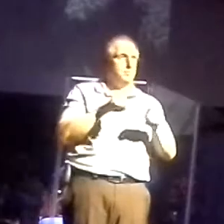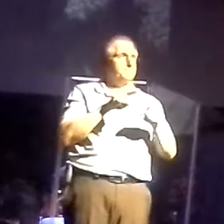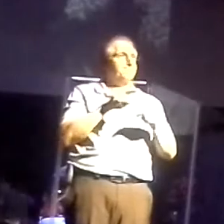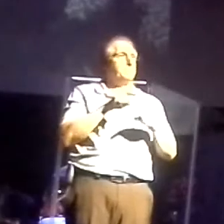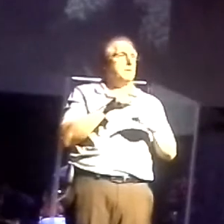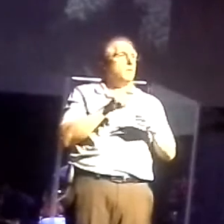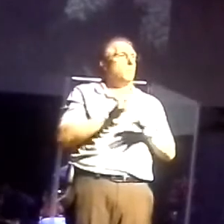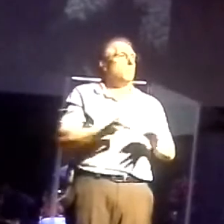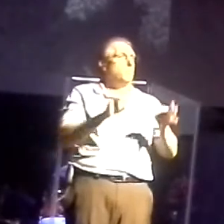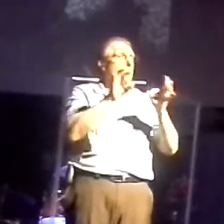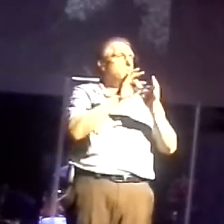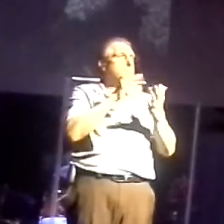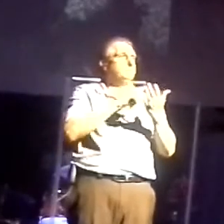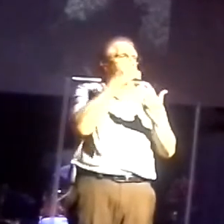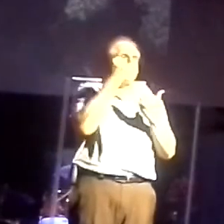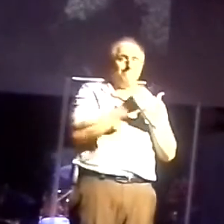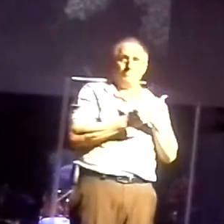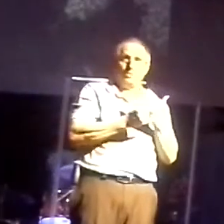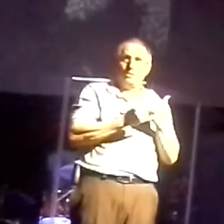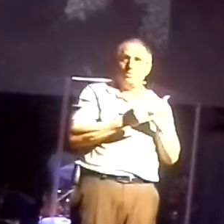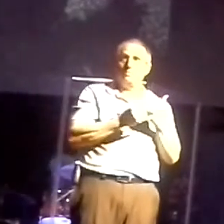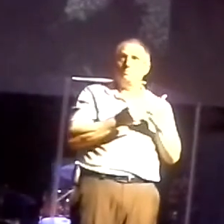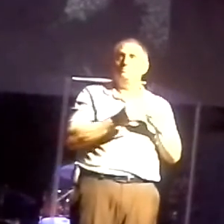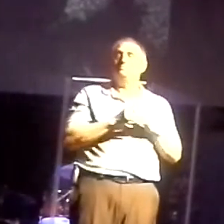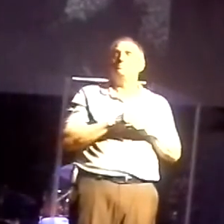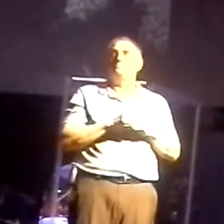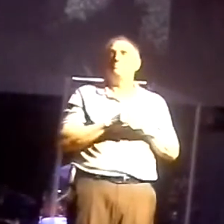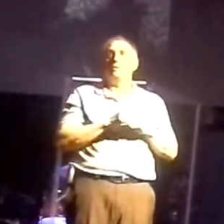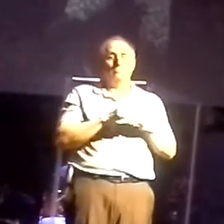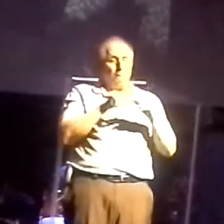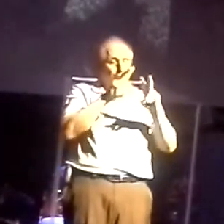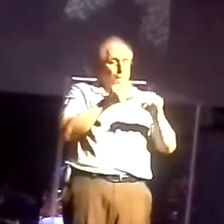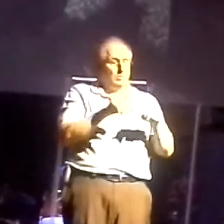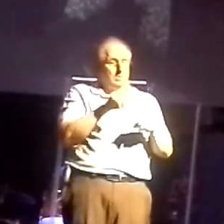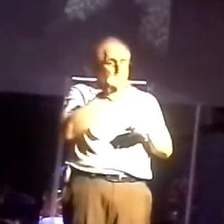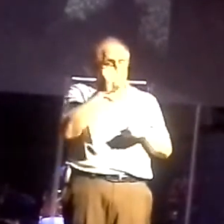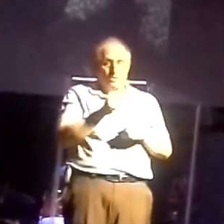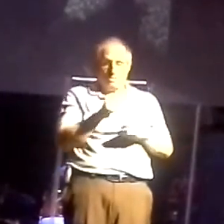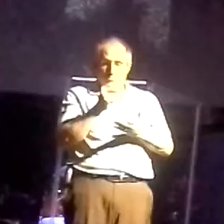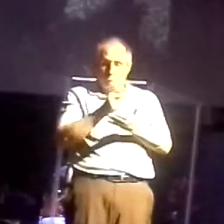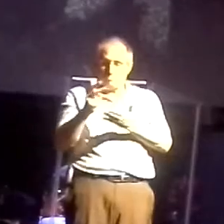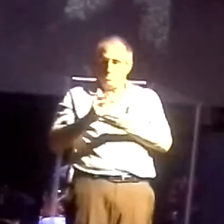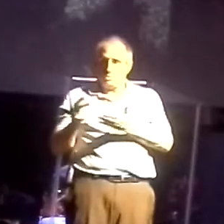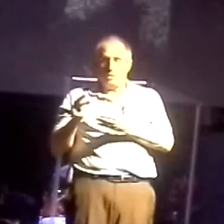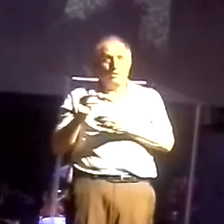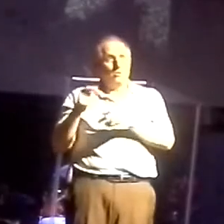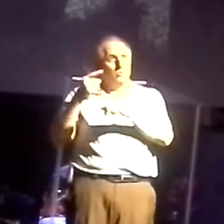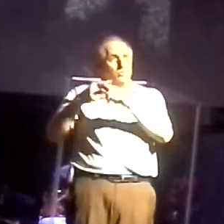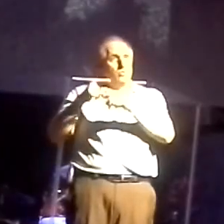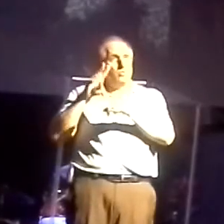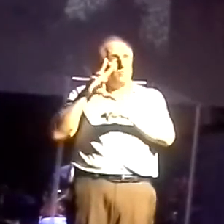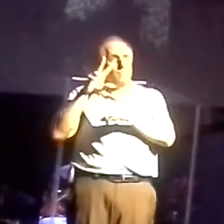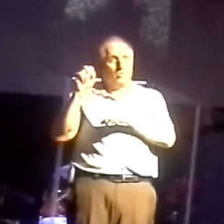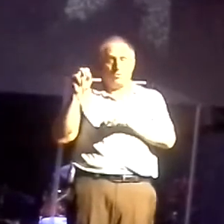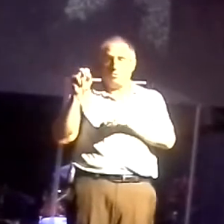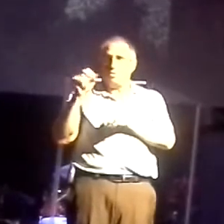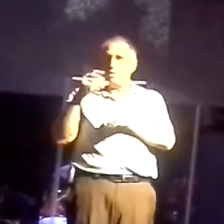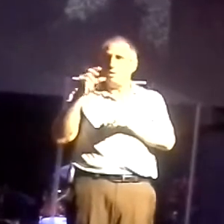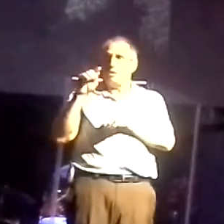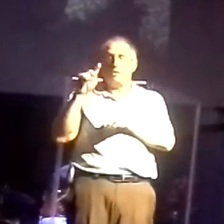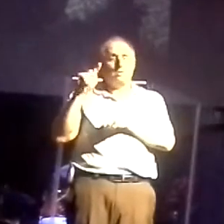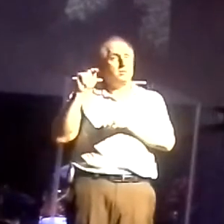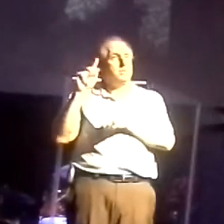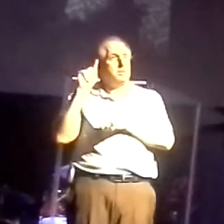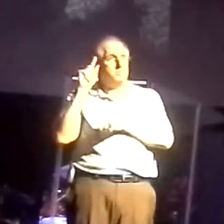Because It's Worth It campus remodel and expansion project. Check out our South Overflow parking area at the northwest corner of 43rd and